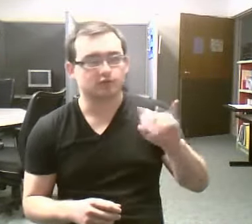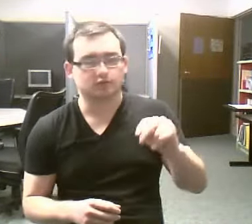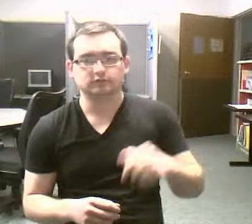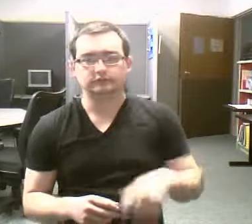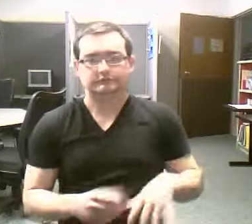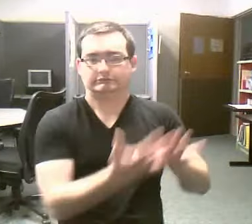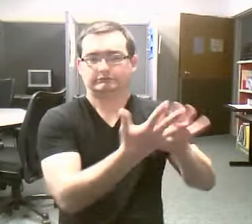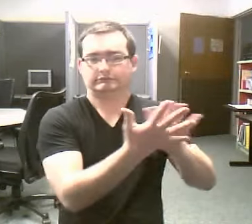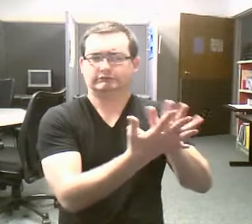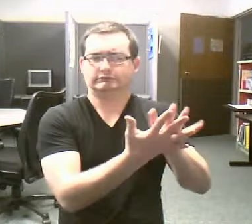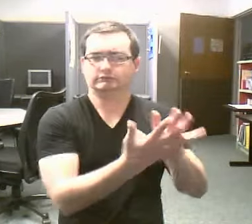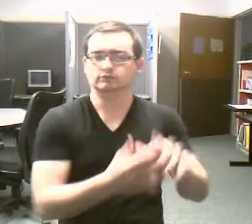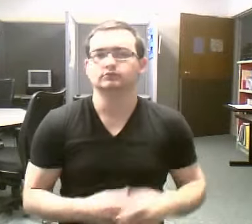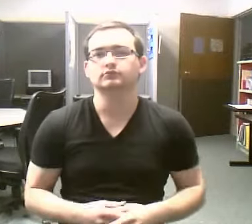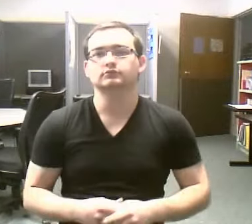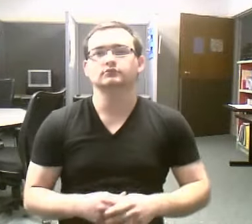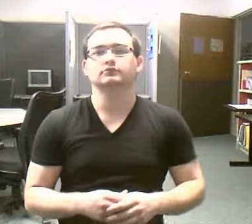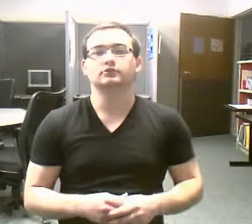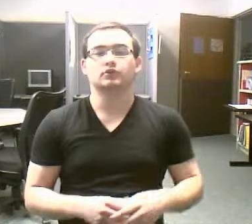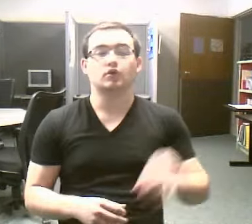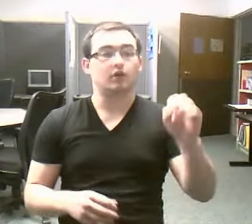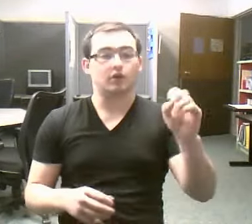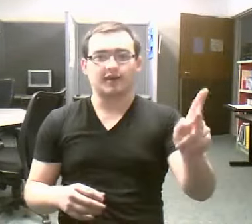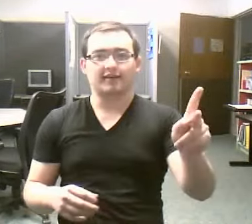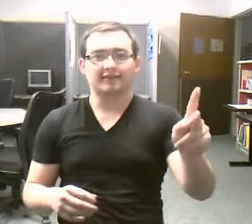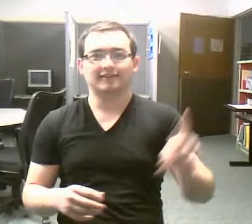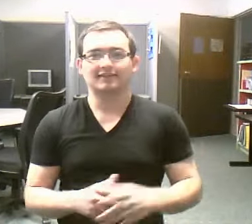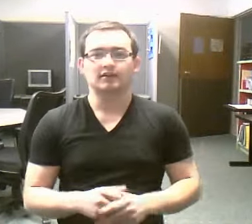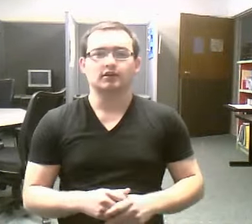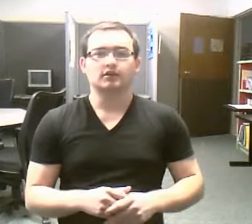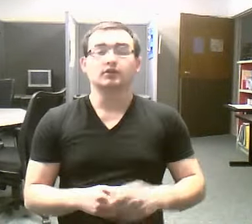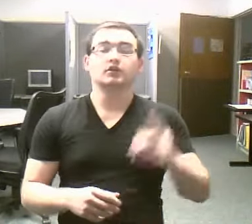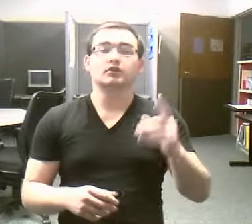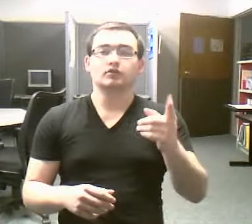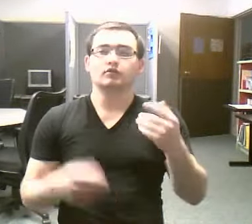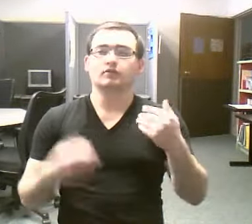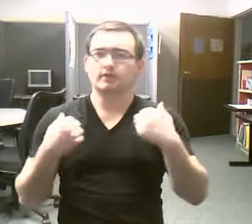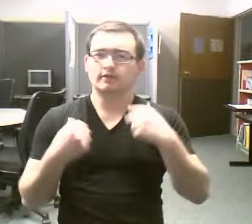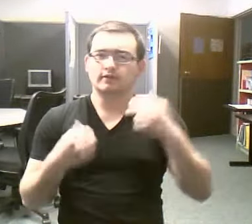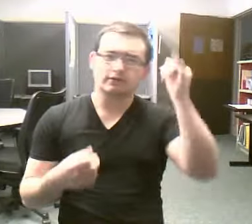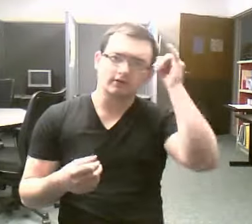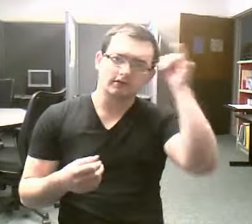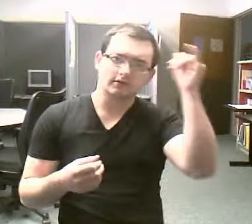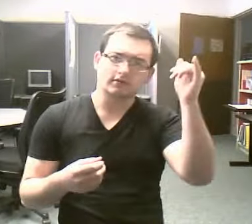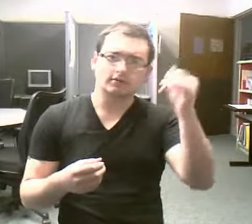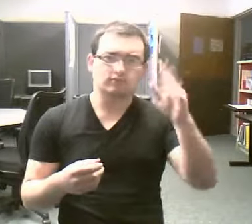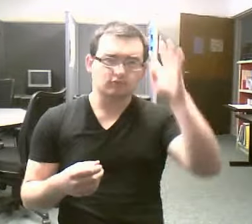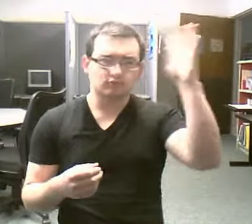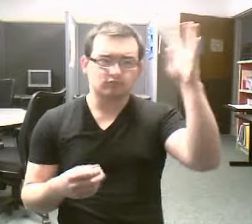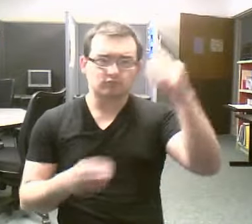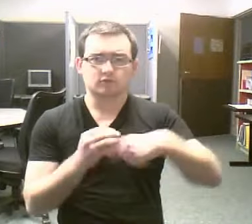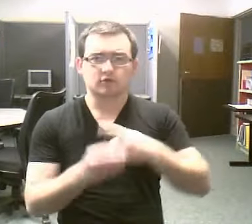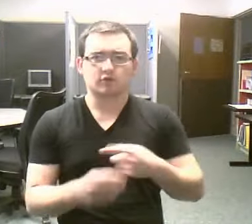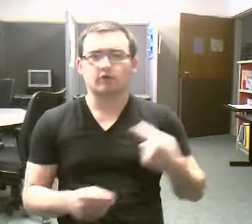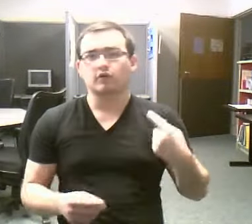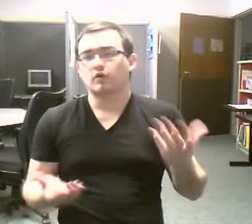Okay, so now you have an idea about what we're going to start talking about. So let's go